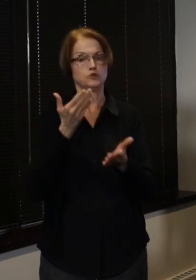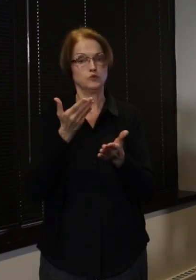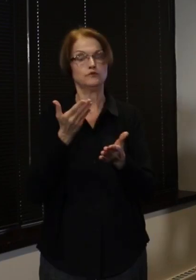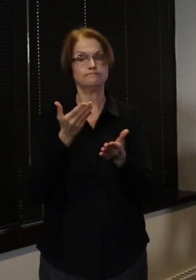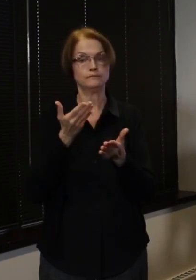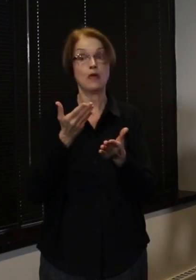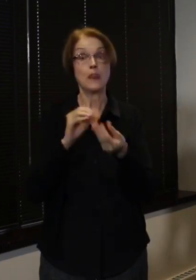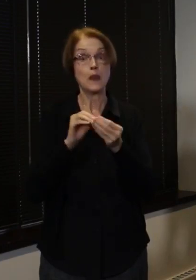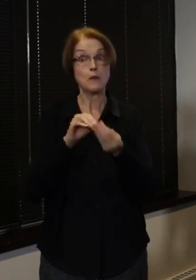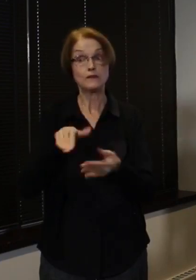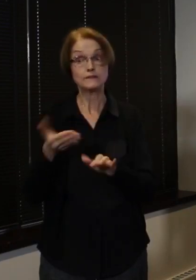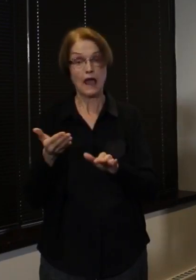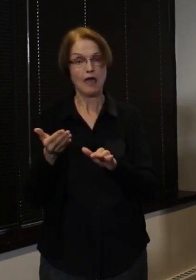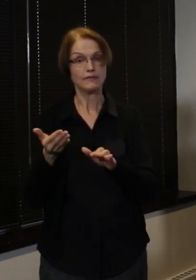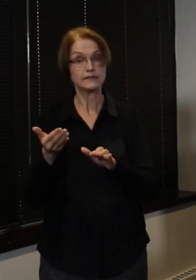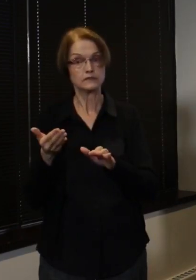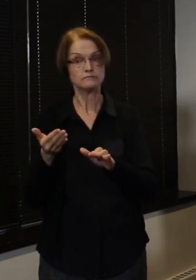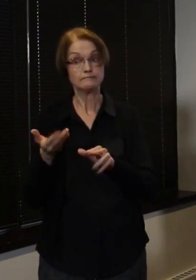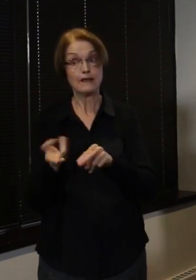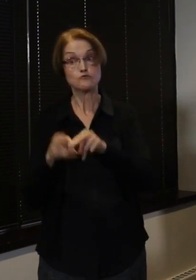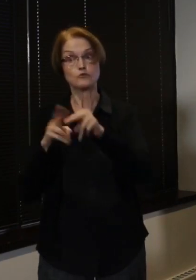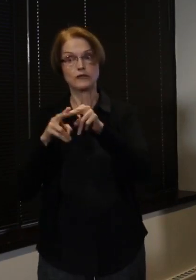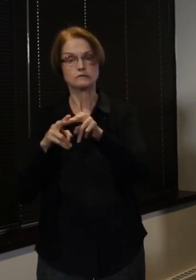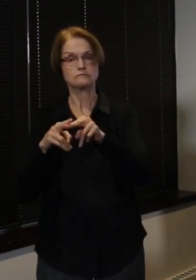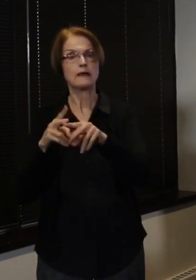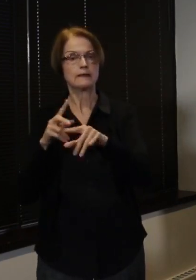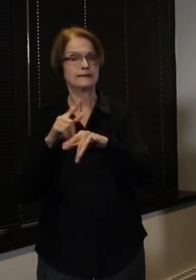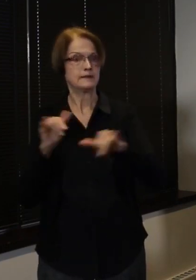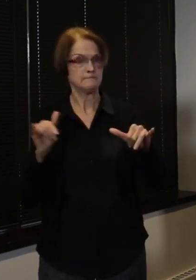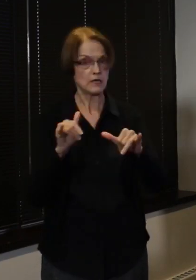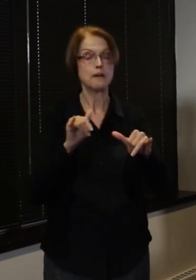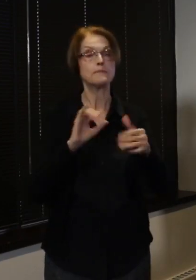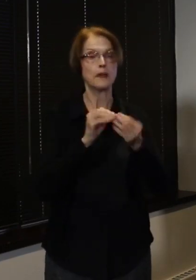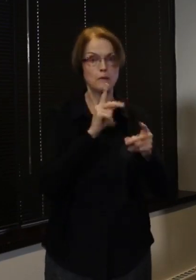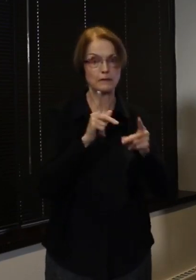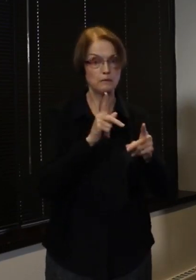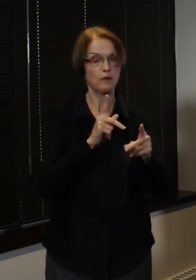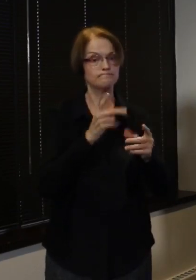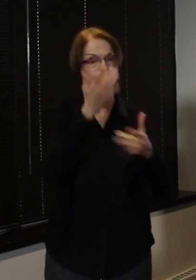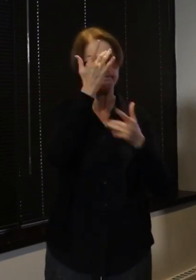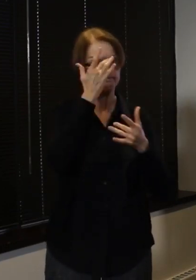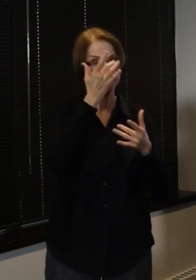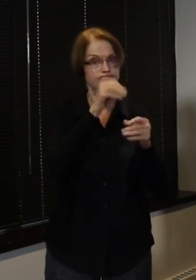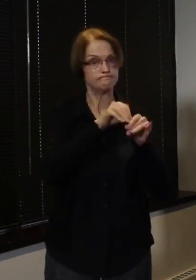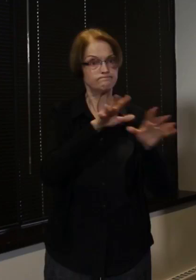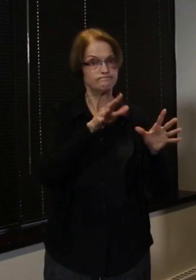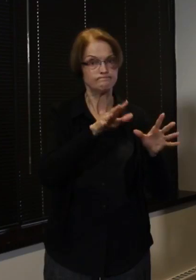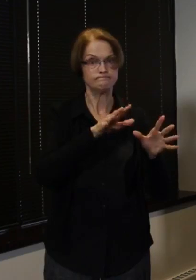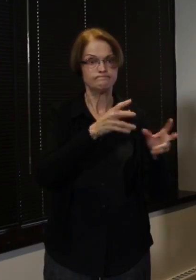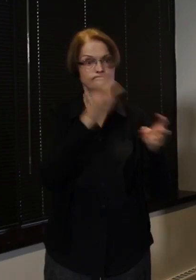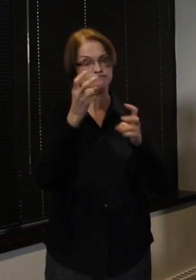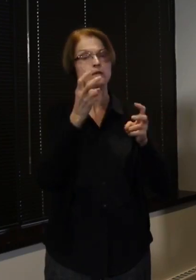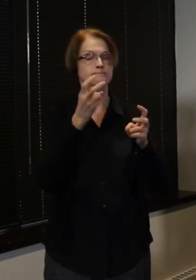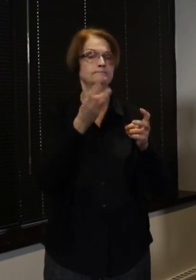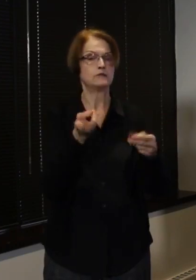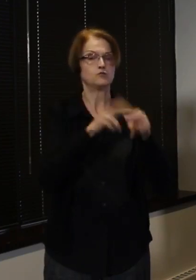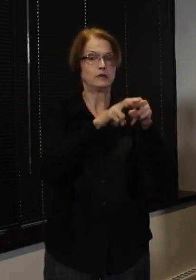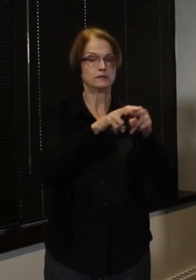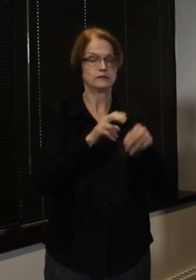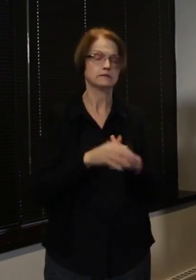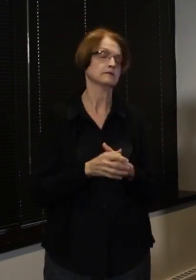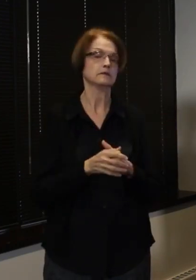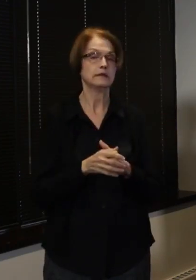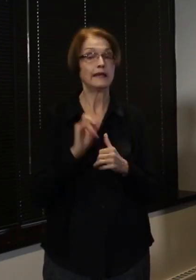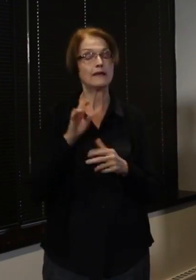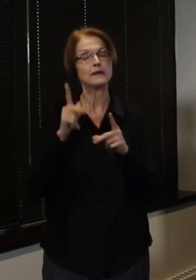significantly as the number of cases has increased as well. So, if anyone tells you that the virus is